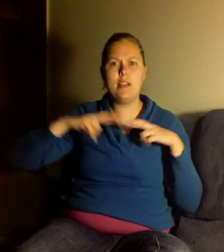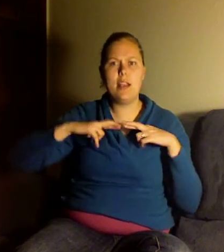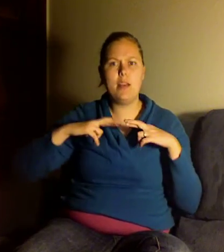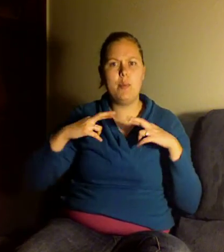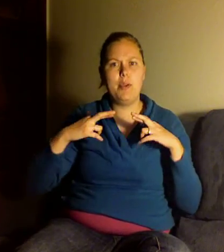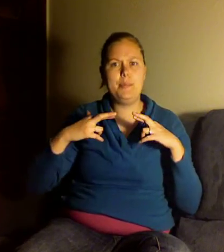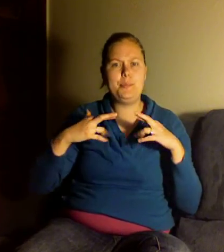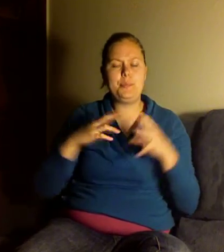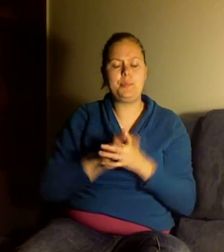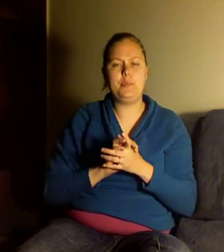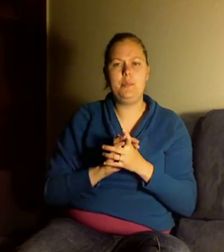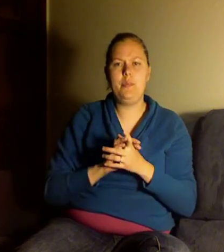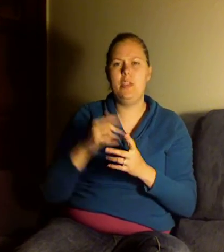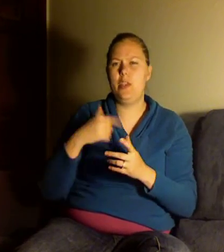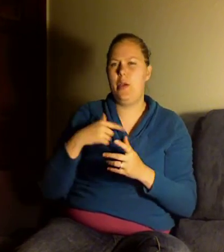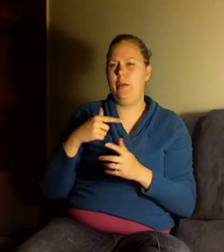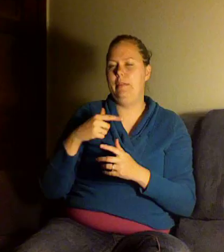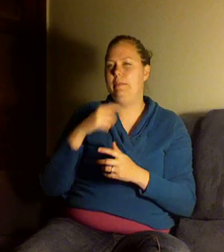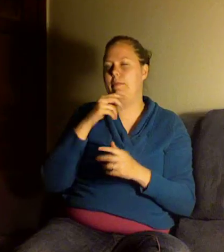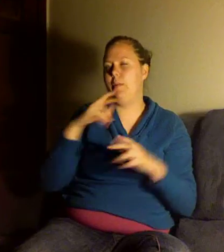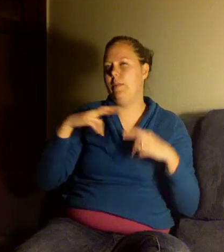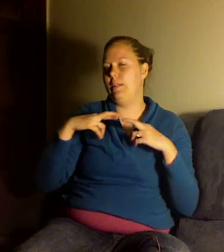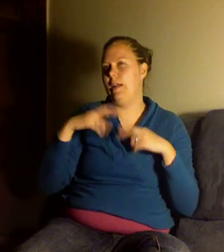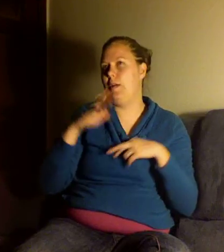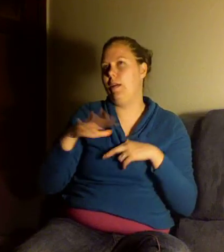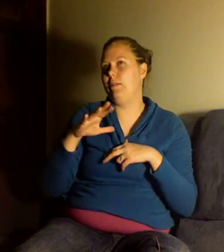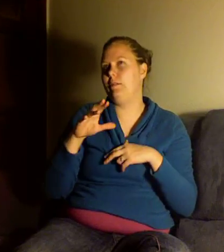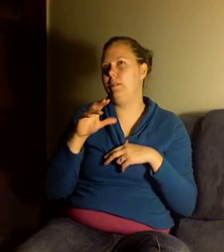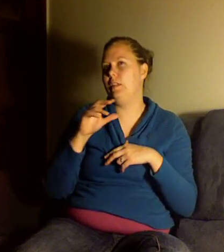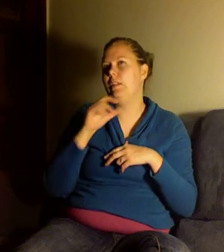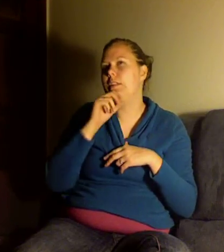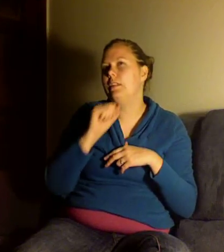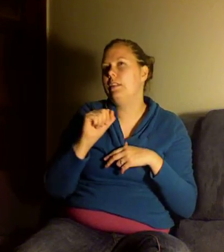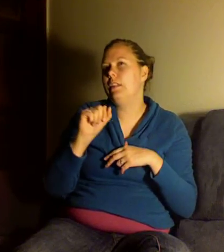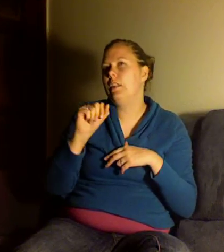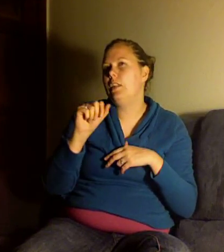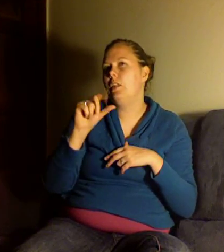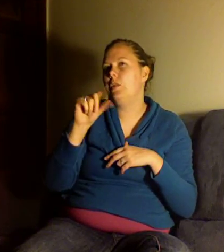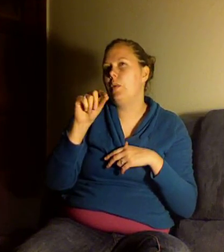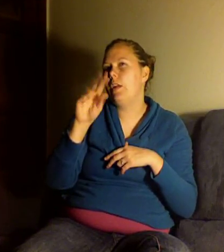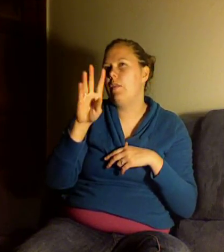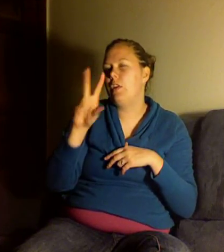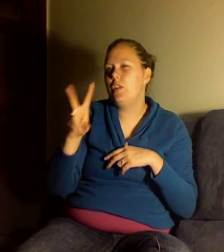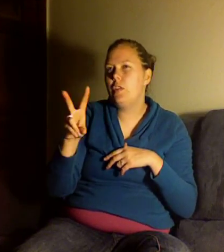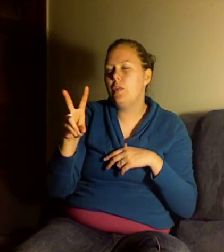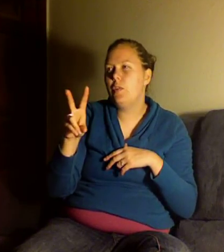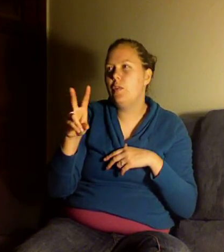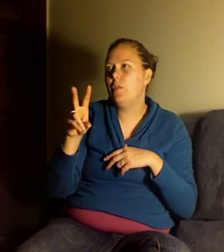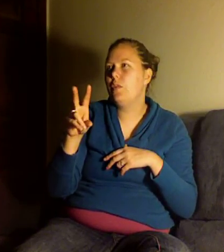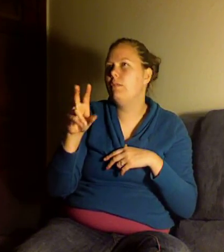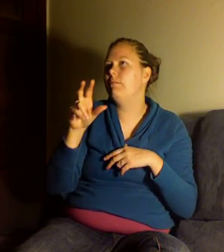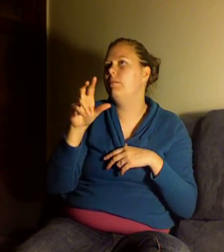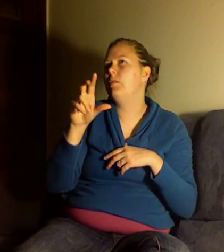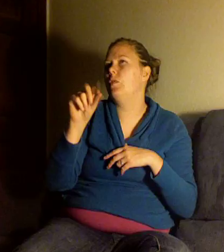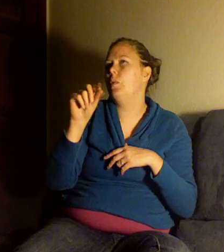don't know, 20, hopefully I'm around 2042, actually I'll probably have to be 67, so I'll have, what is that, 2045 or whenever I'm going to